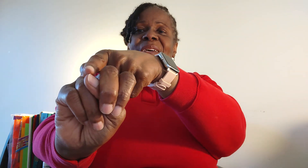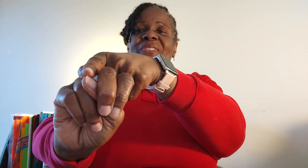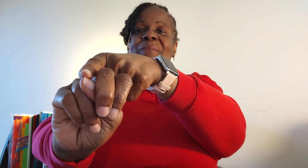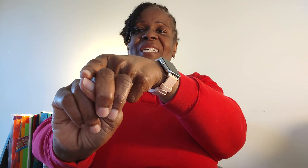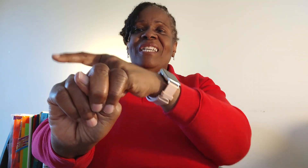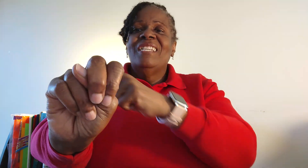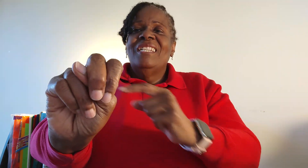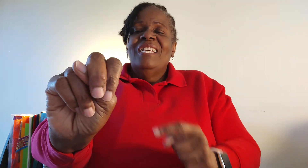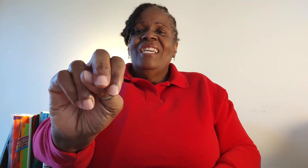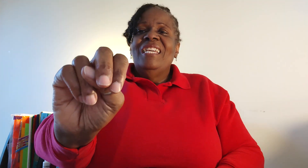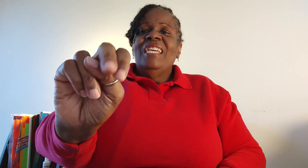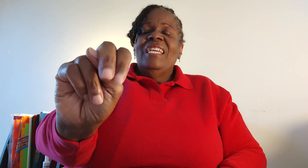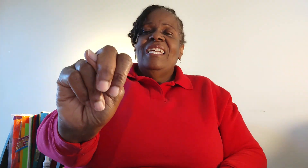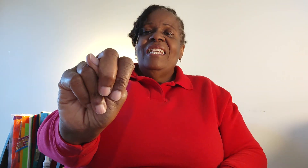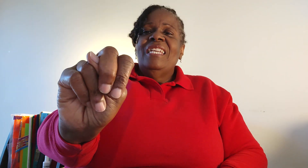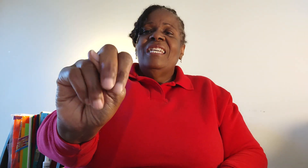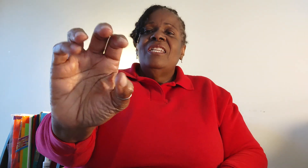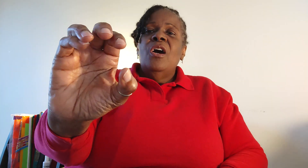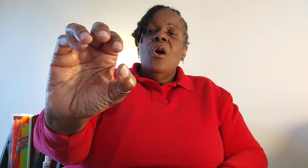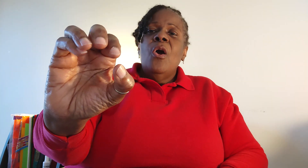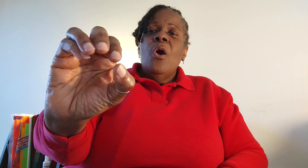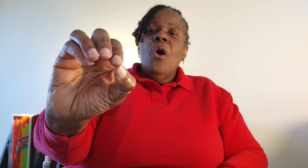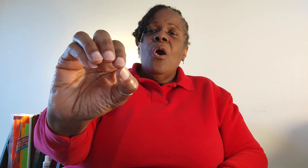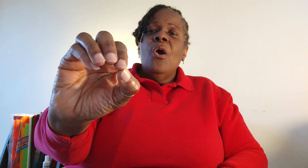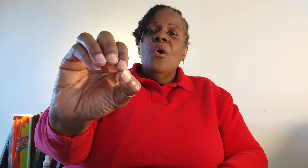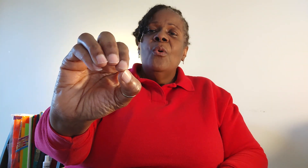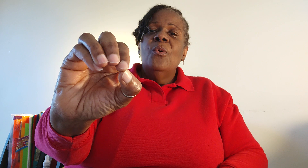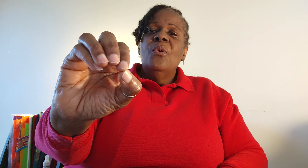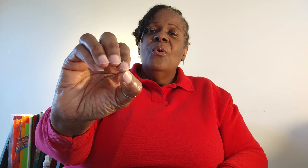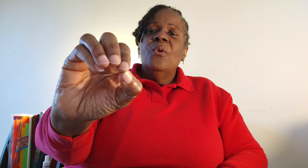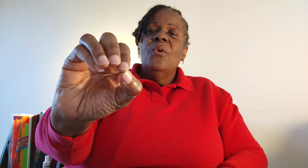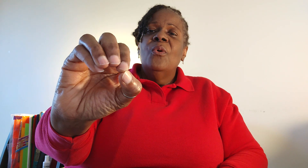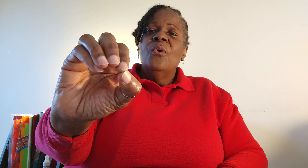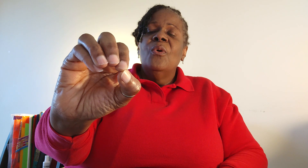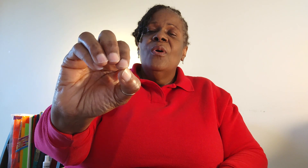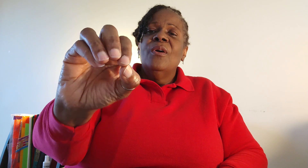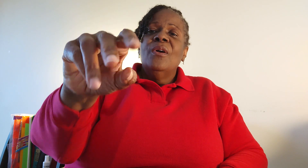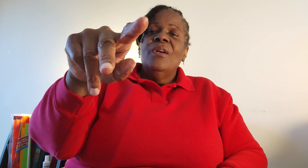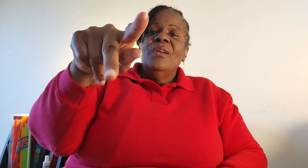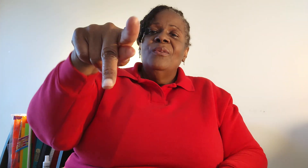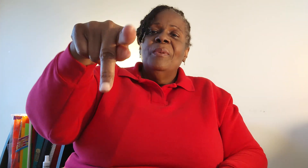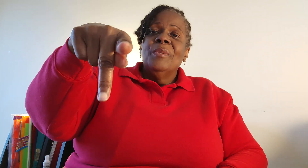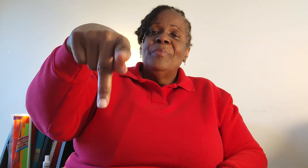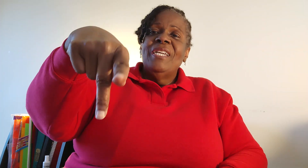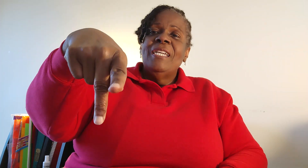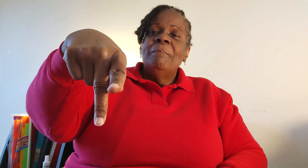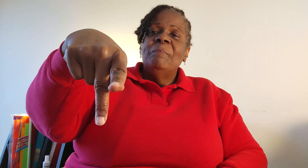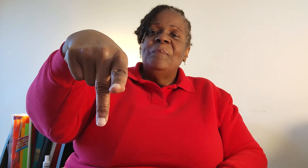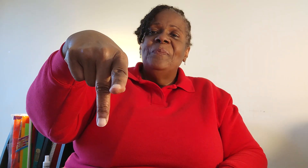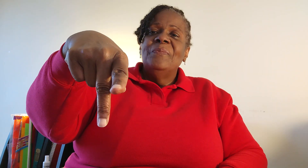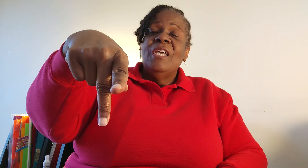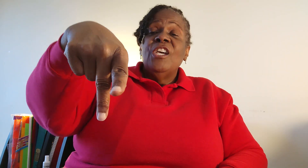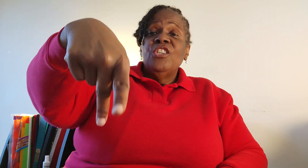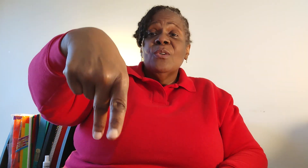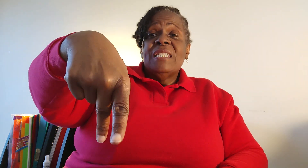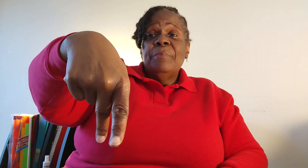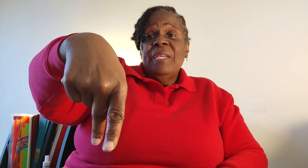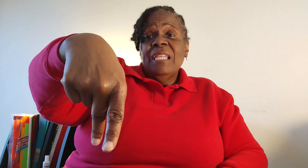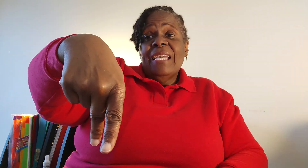thumb again. N, O, remember P? You'll see P like